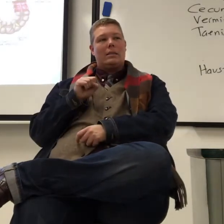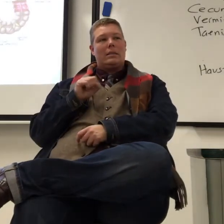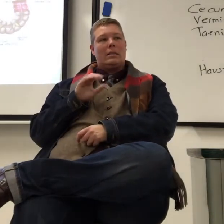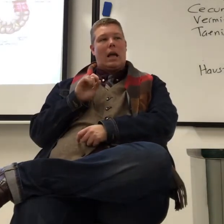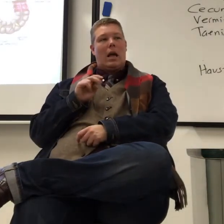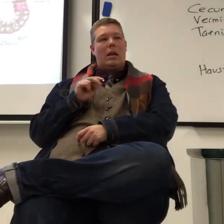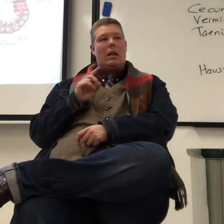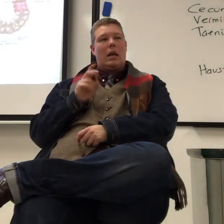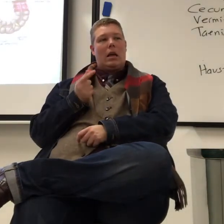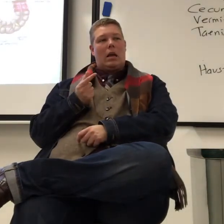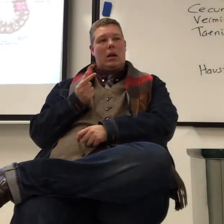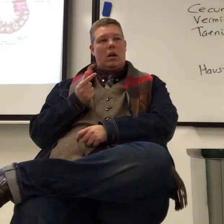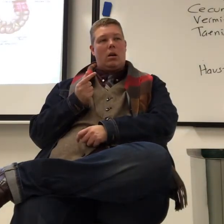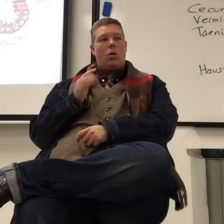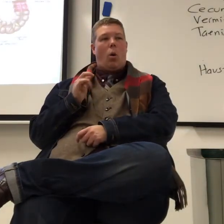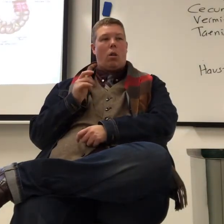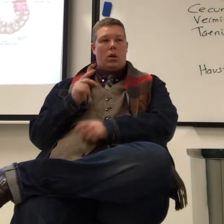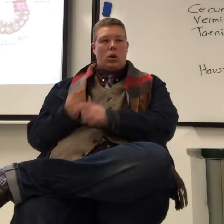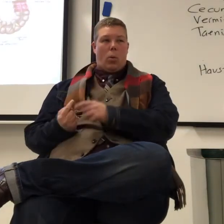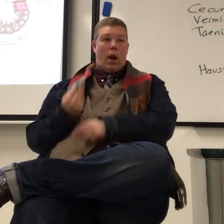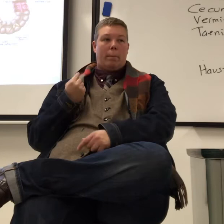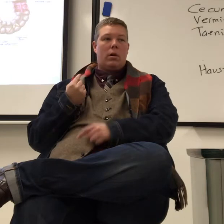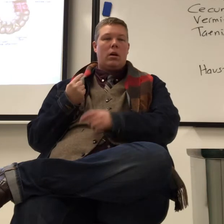first 12 to 20 centimeters.